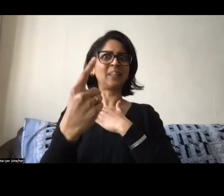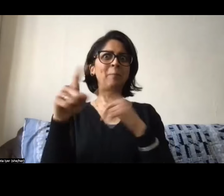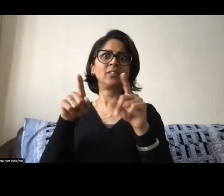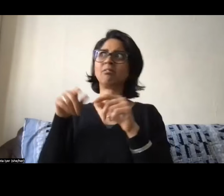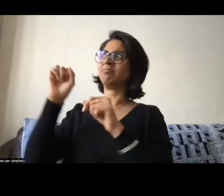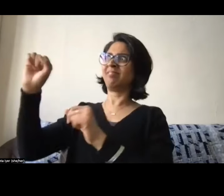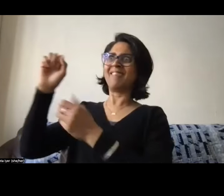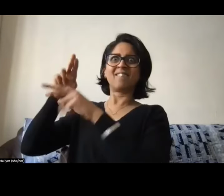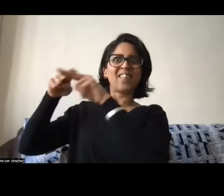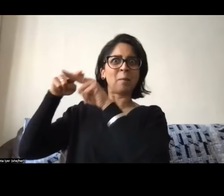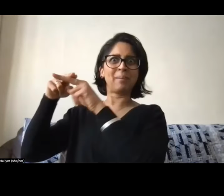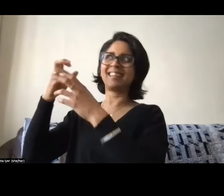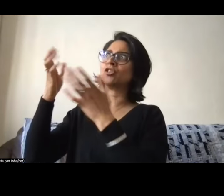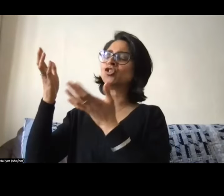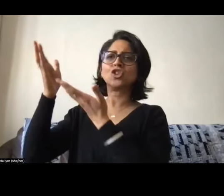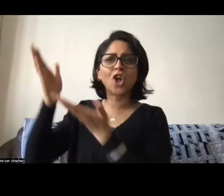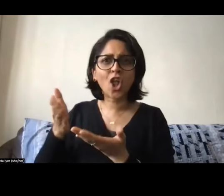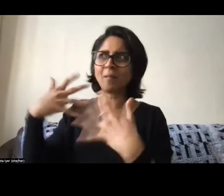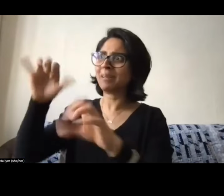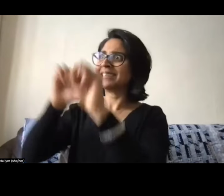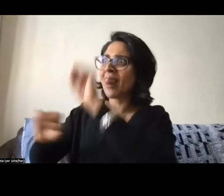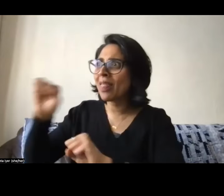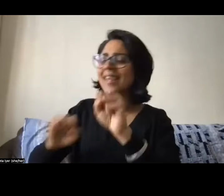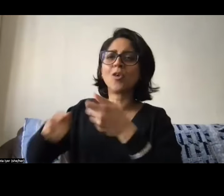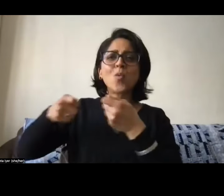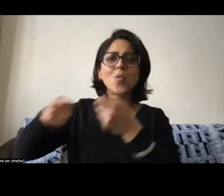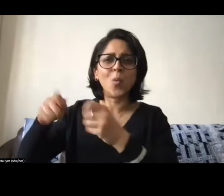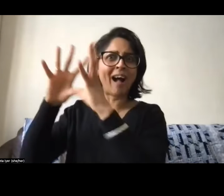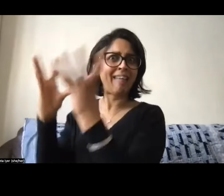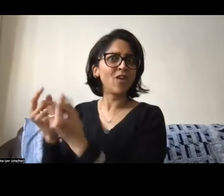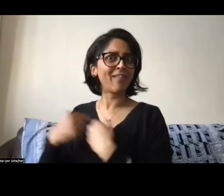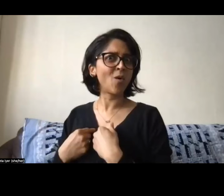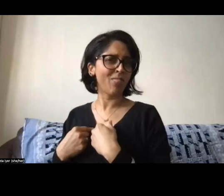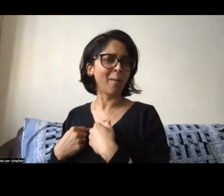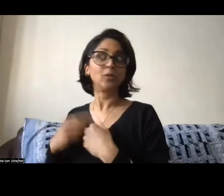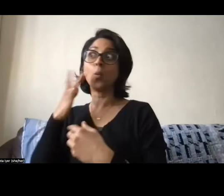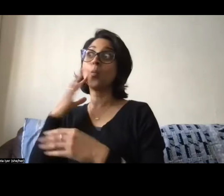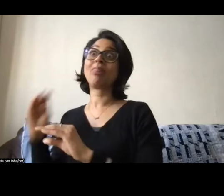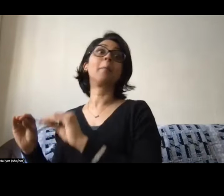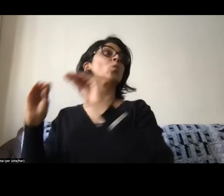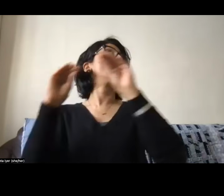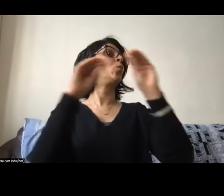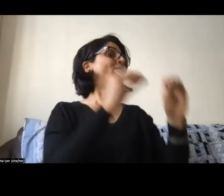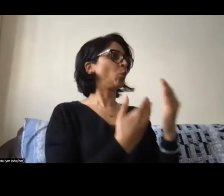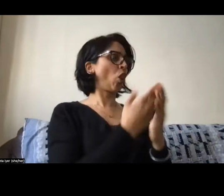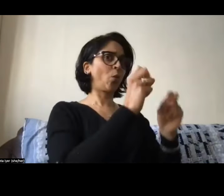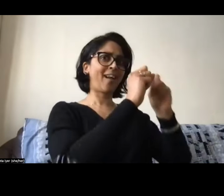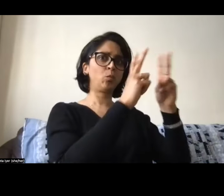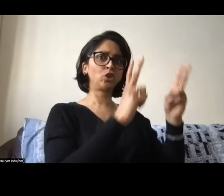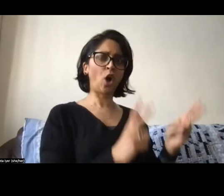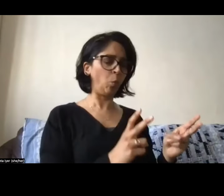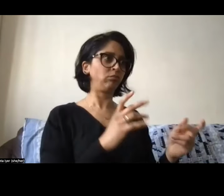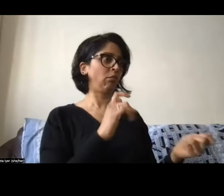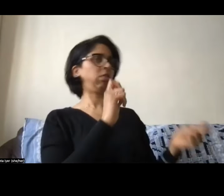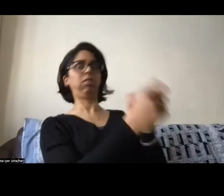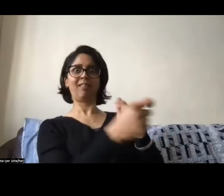never experienced any kind of independence because their family provided servants to do everything and all the cleaning and the cooking. And then when they moved